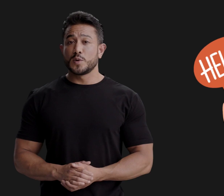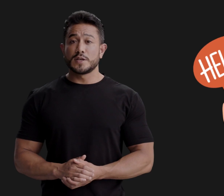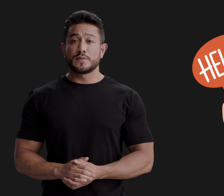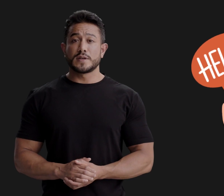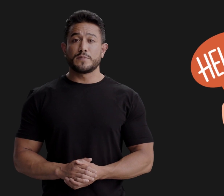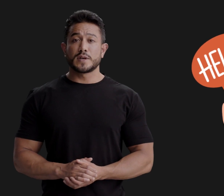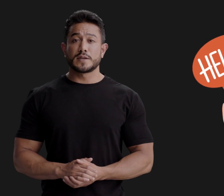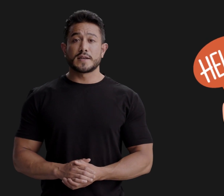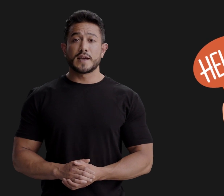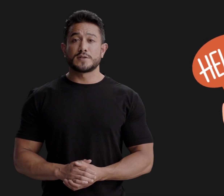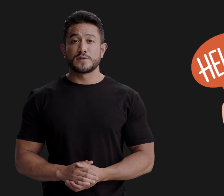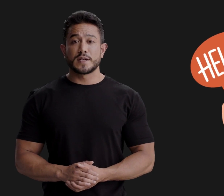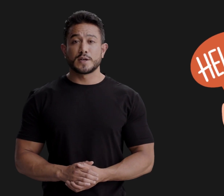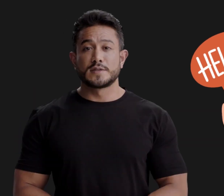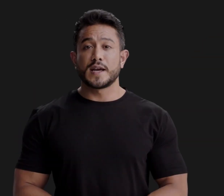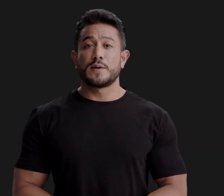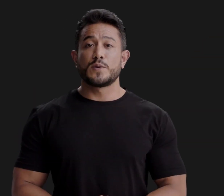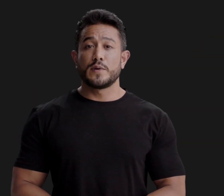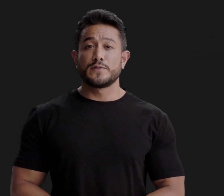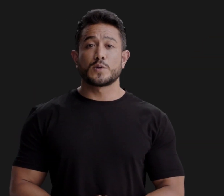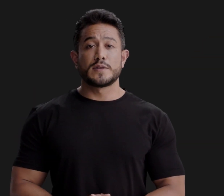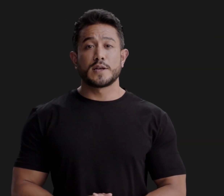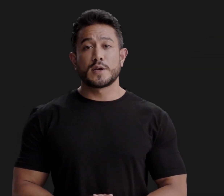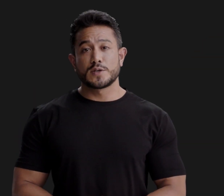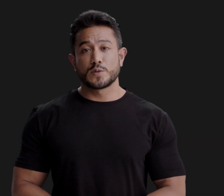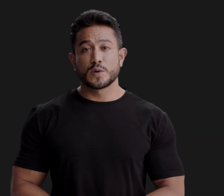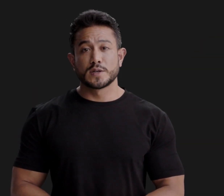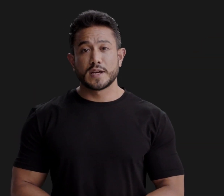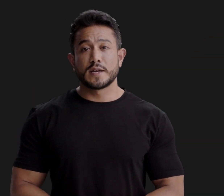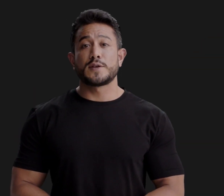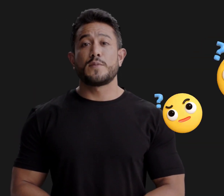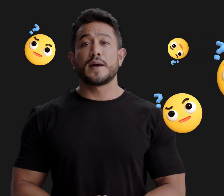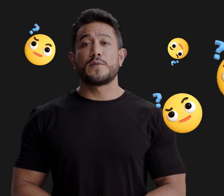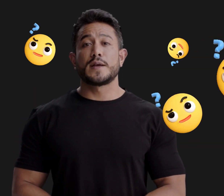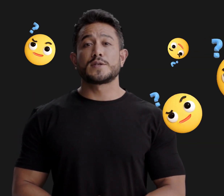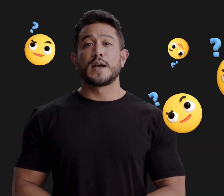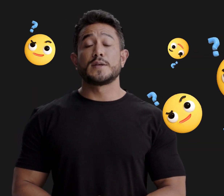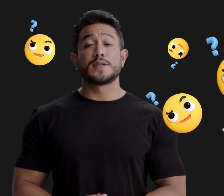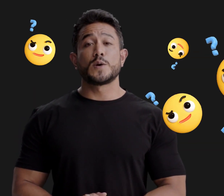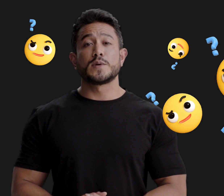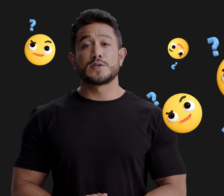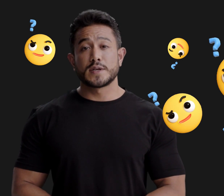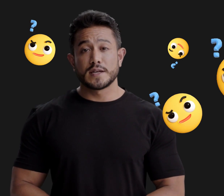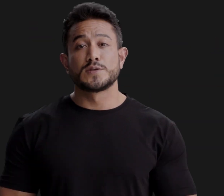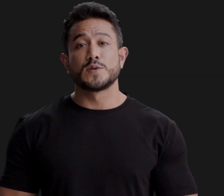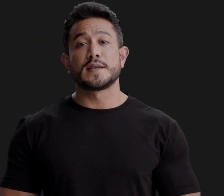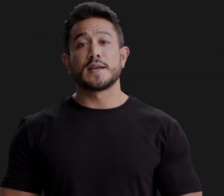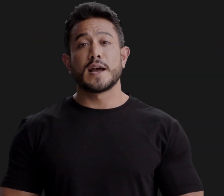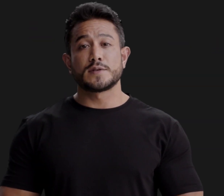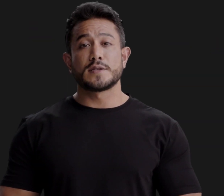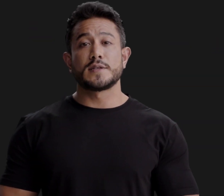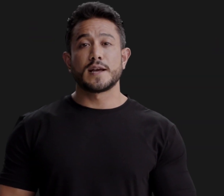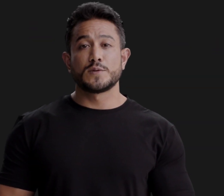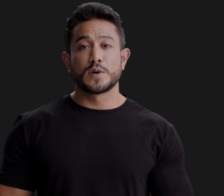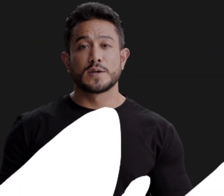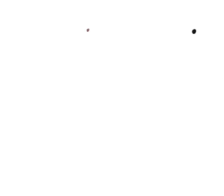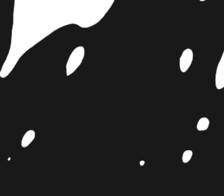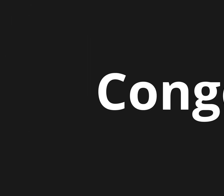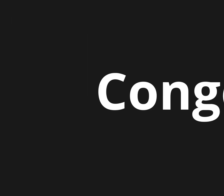Welcome to this pronunciation video. Today we will be focusing on a new word that you might find challenging or intriguing. So let's dive into today's word.